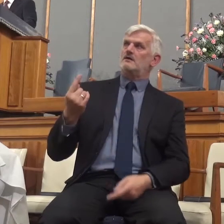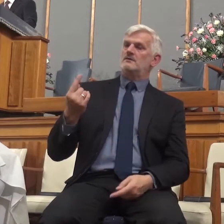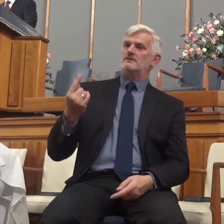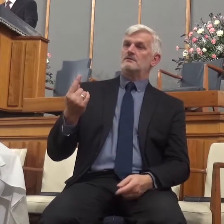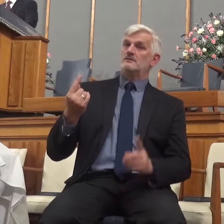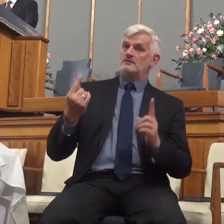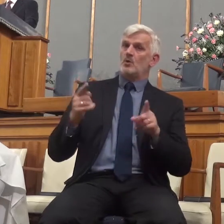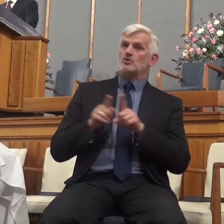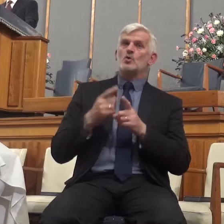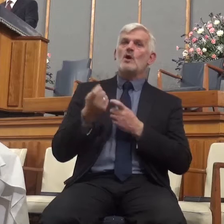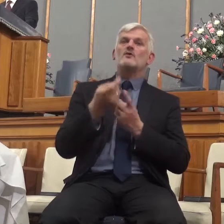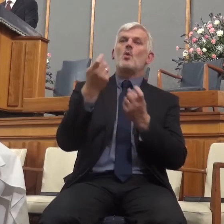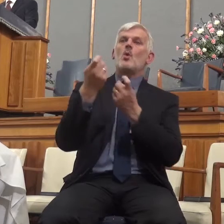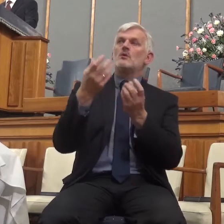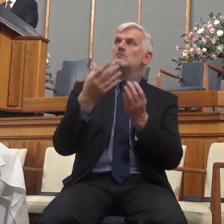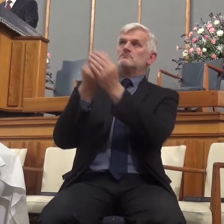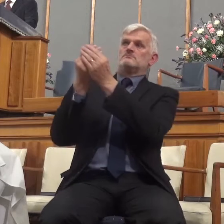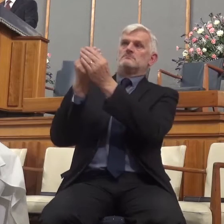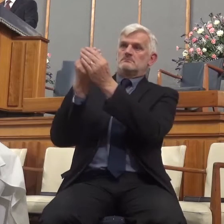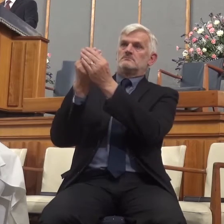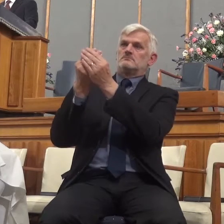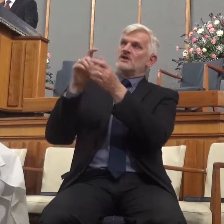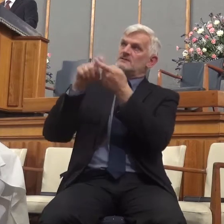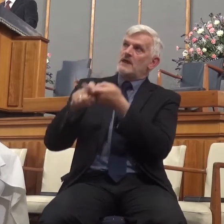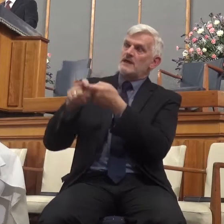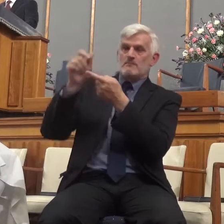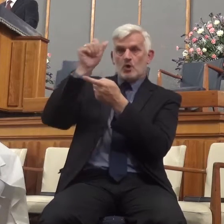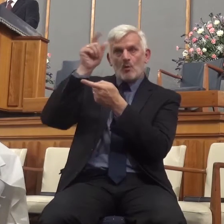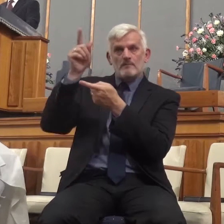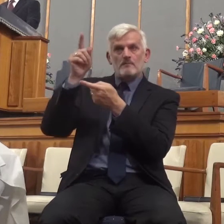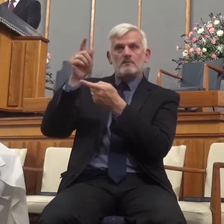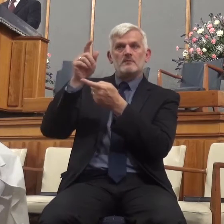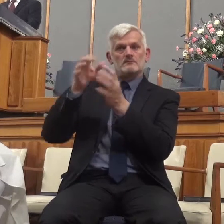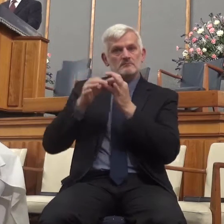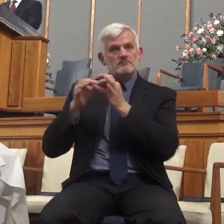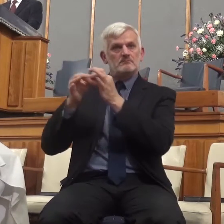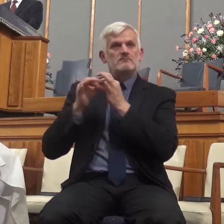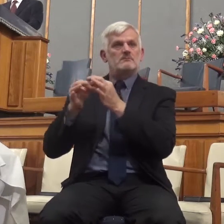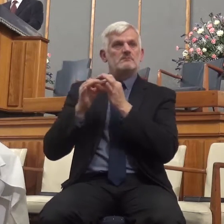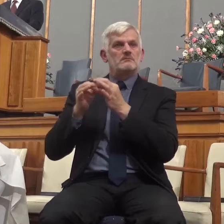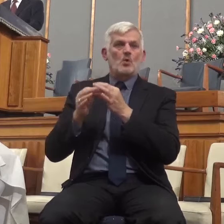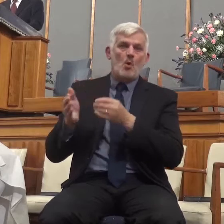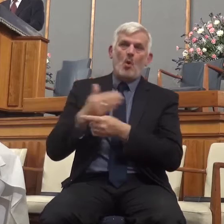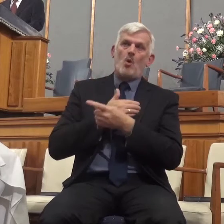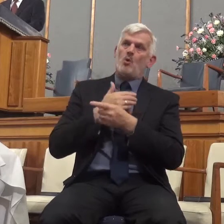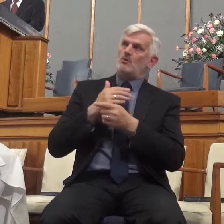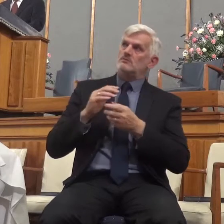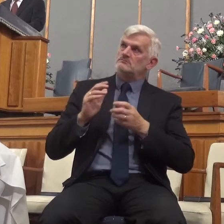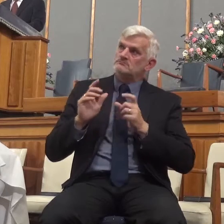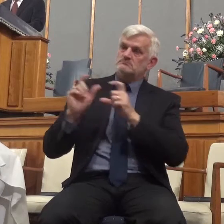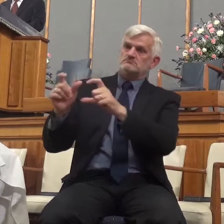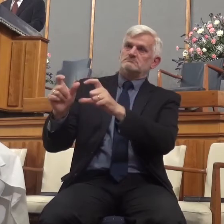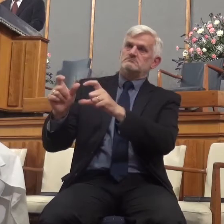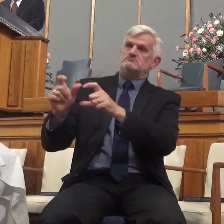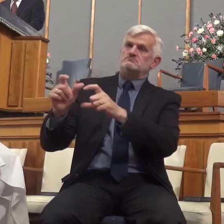him, and know him, and depend upon him, and walk with him. Eternal life is